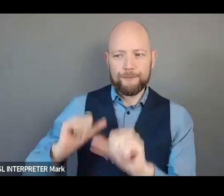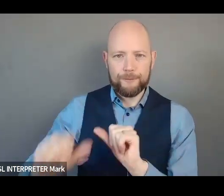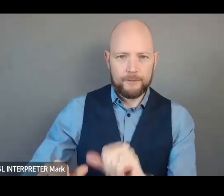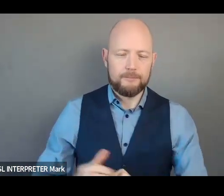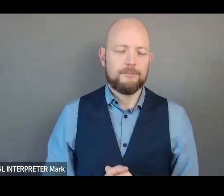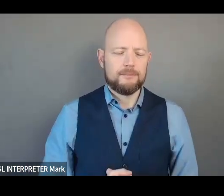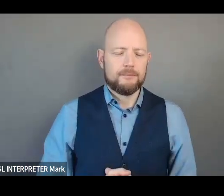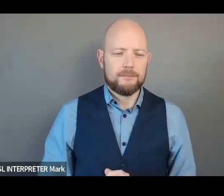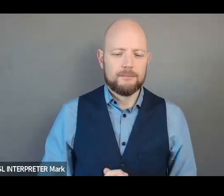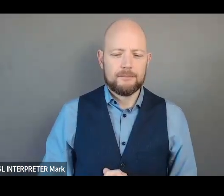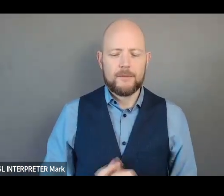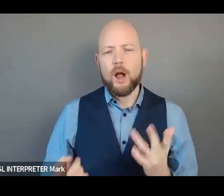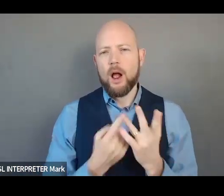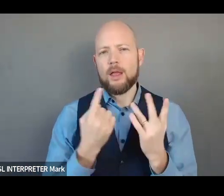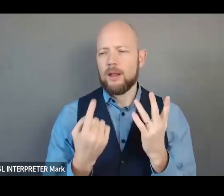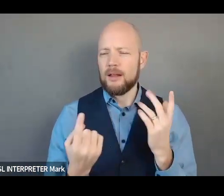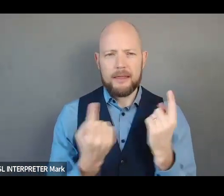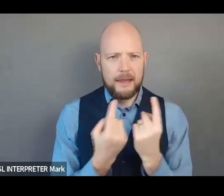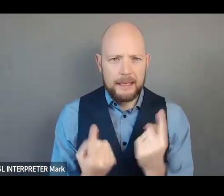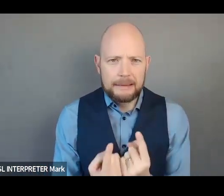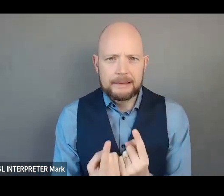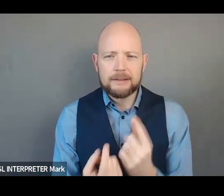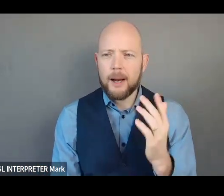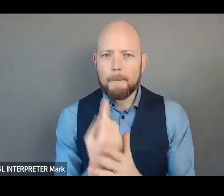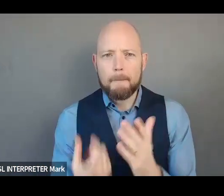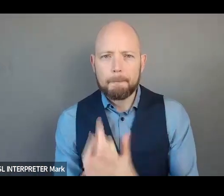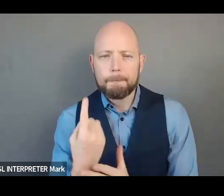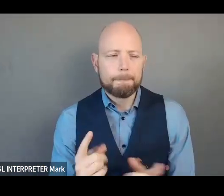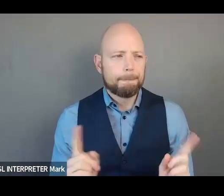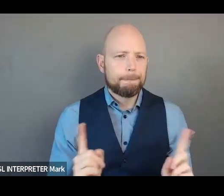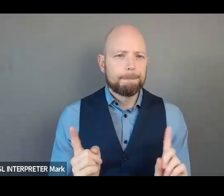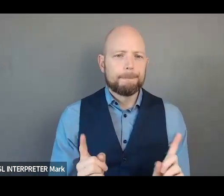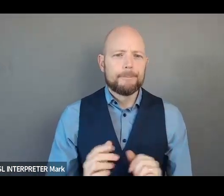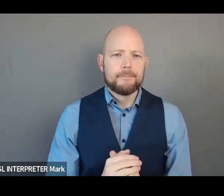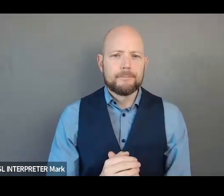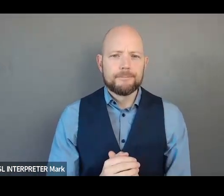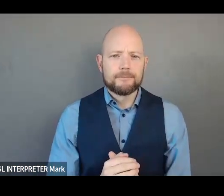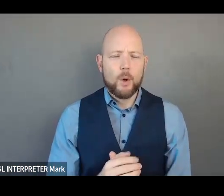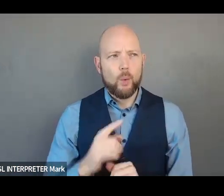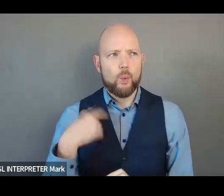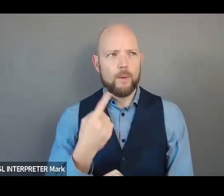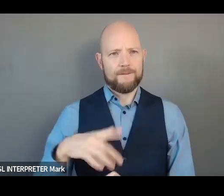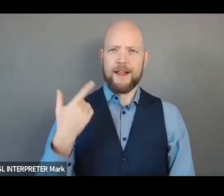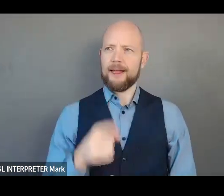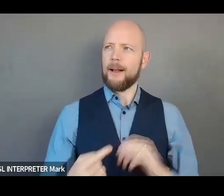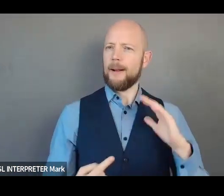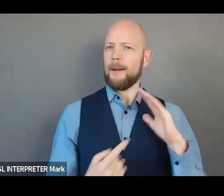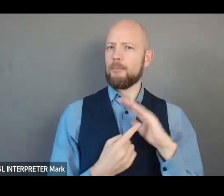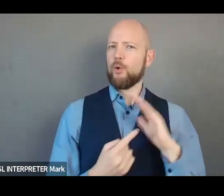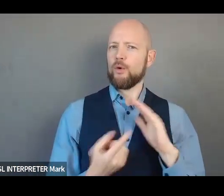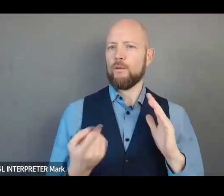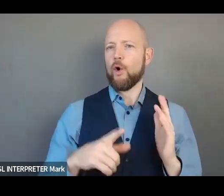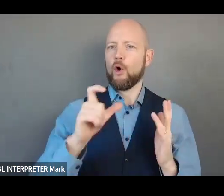that kind of came up prominently, or things that we kind of factored in and decided were going to be really important. This was part of co-design right way